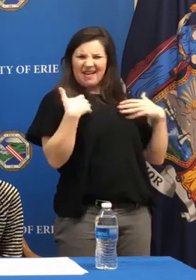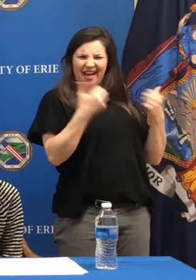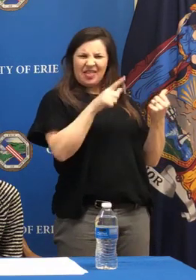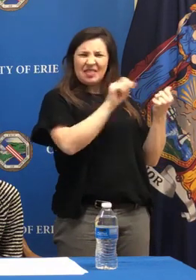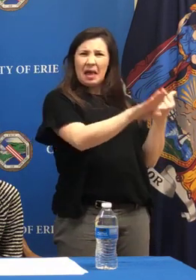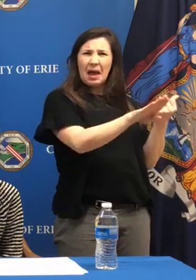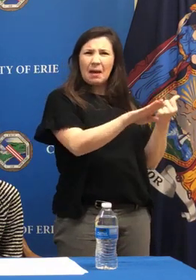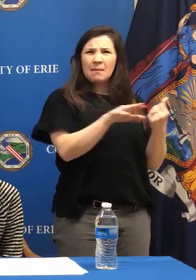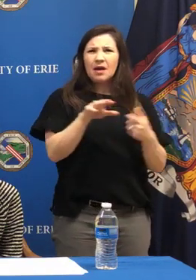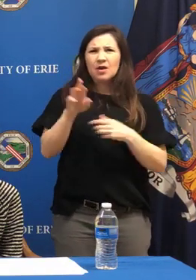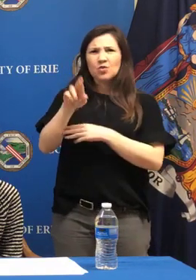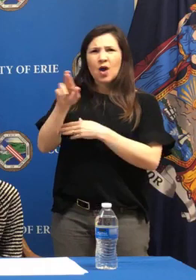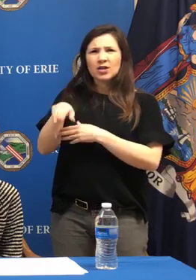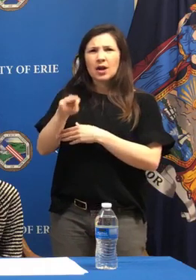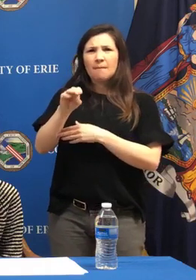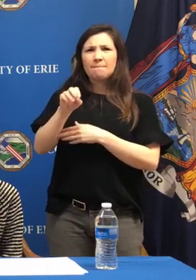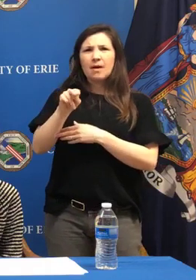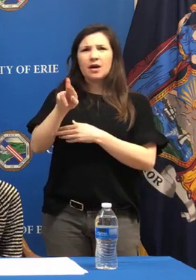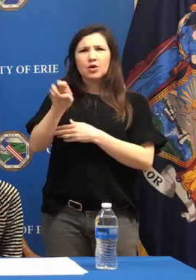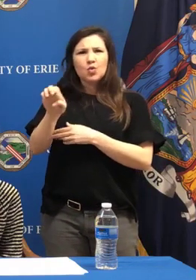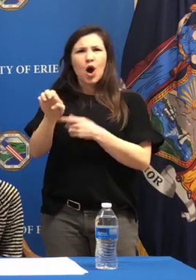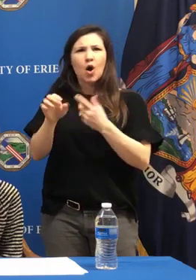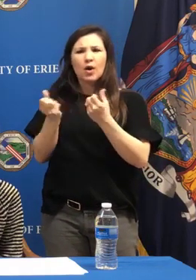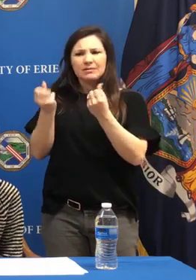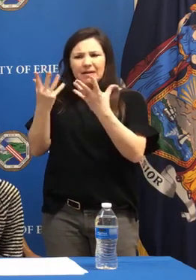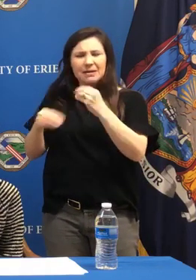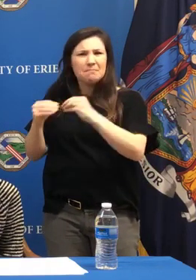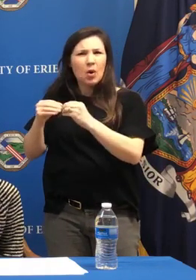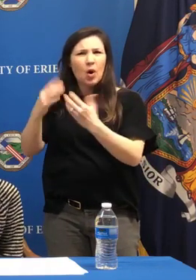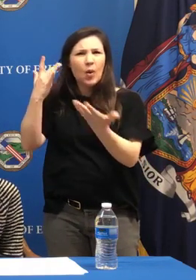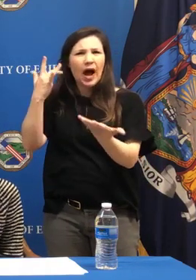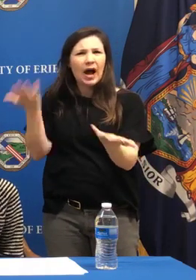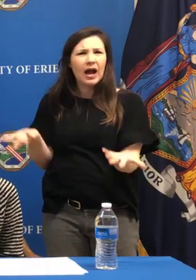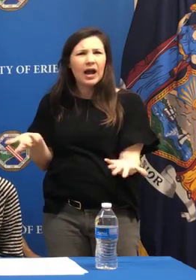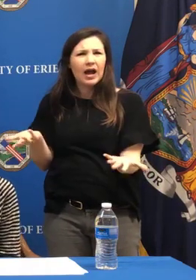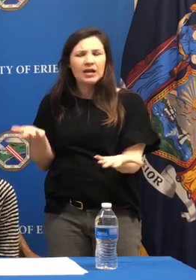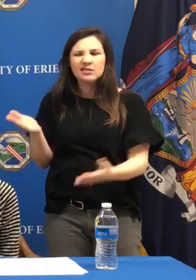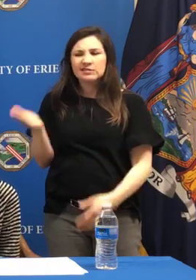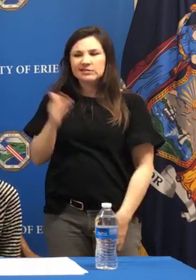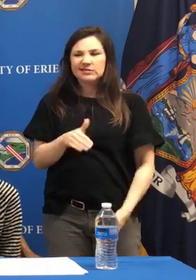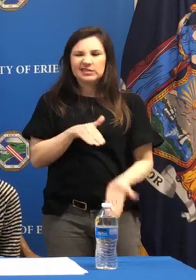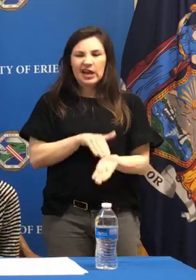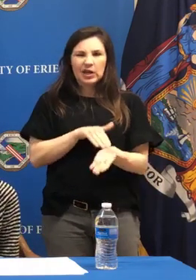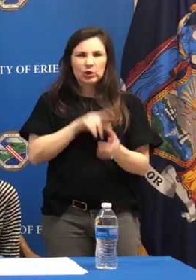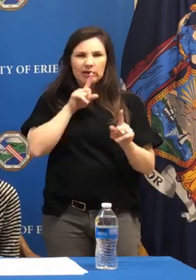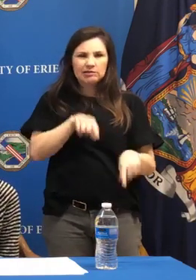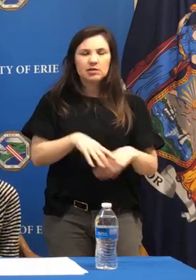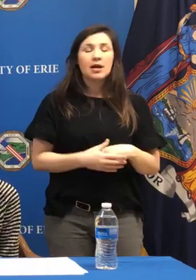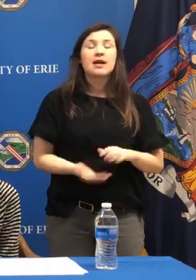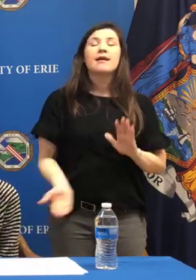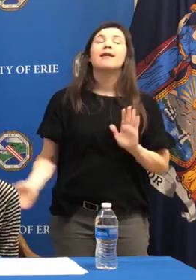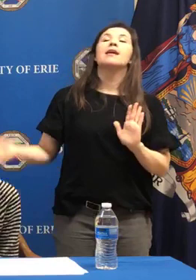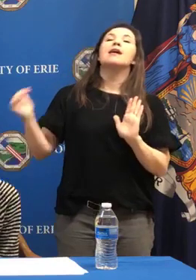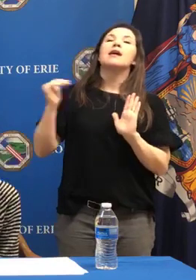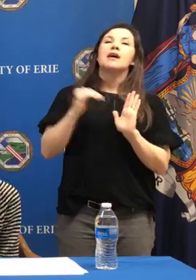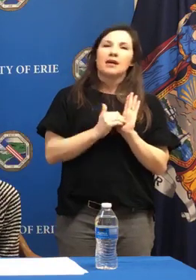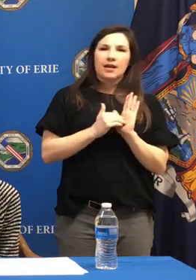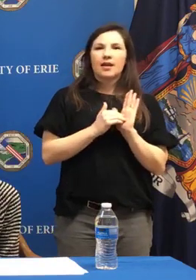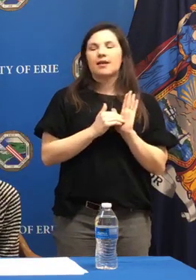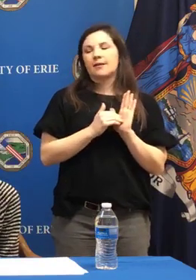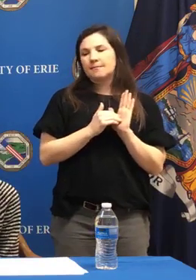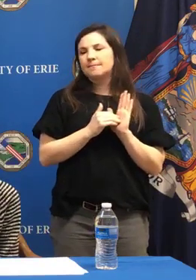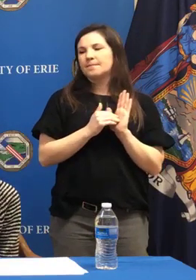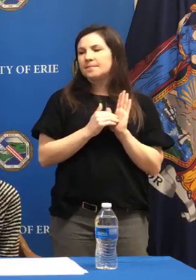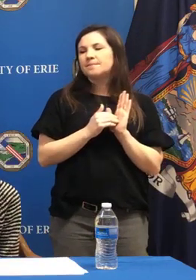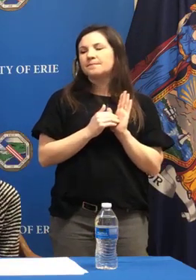and Monroe County has so many more. Doctor? Yeah, I mean, again, it's really